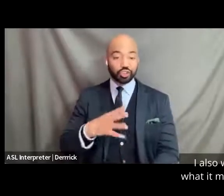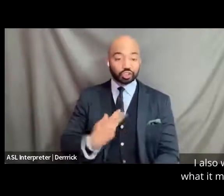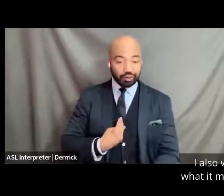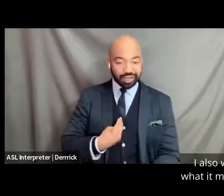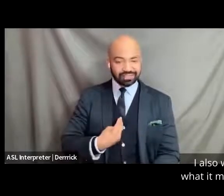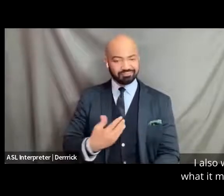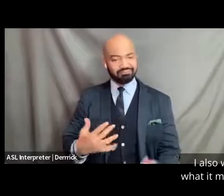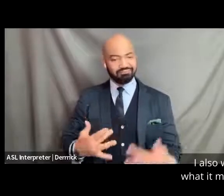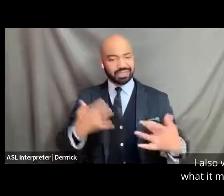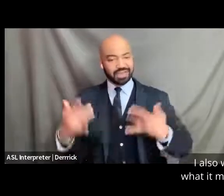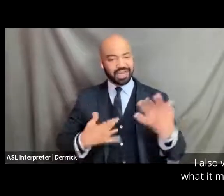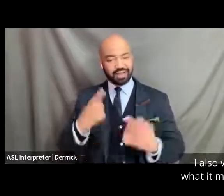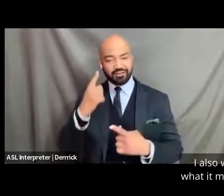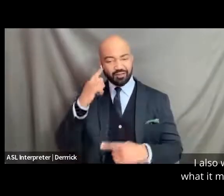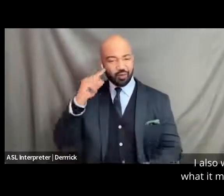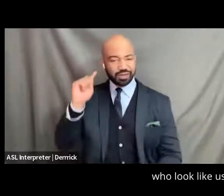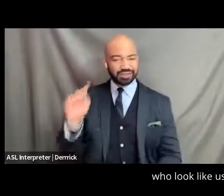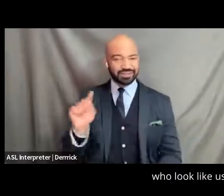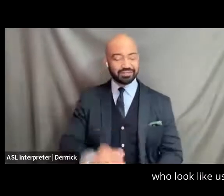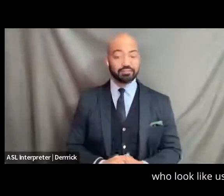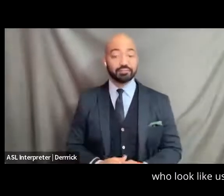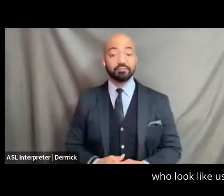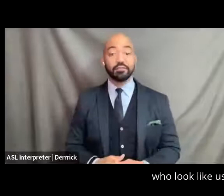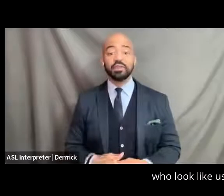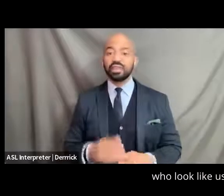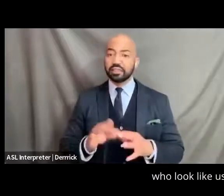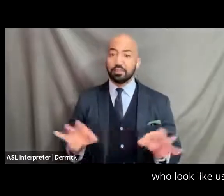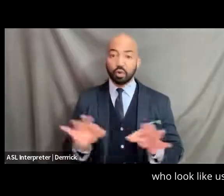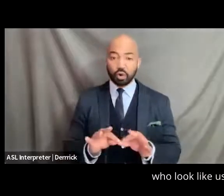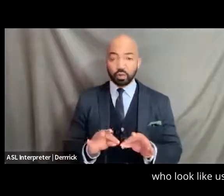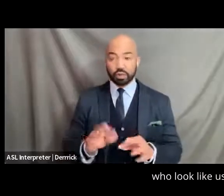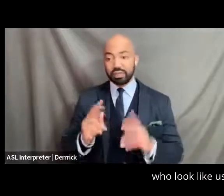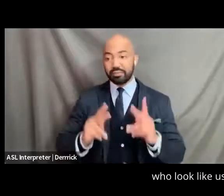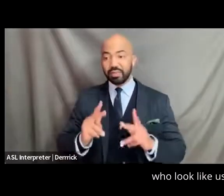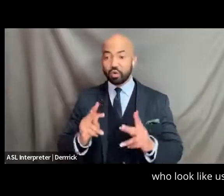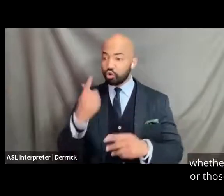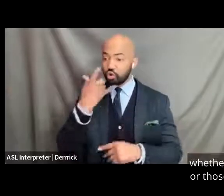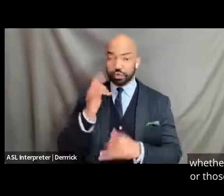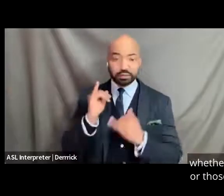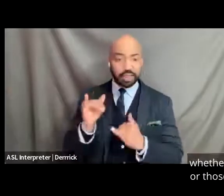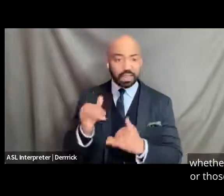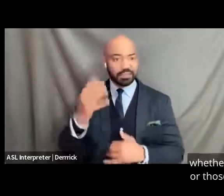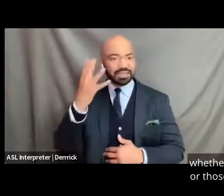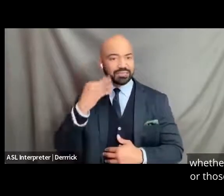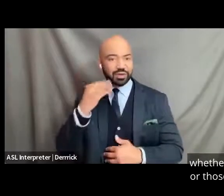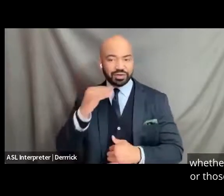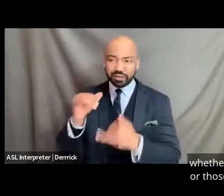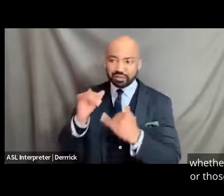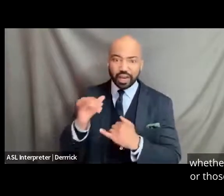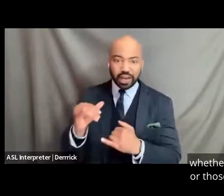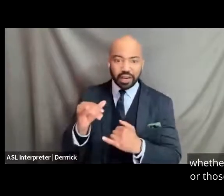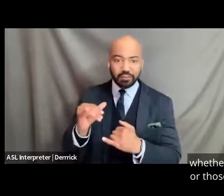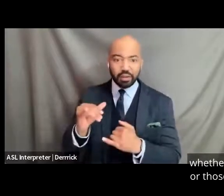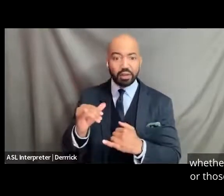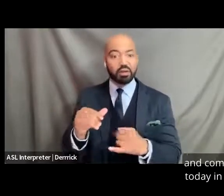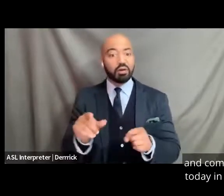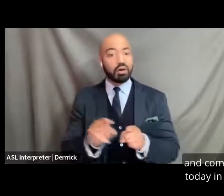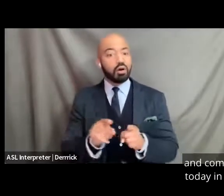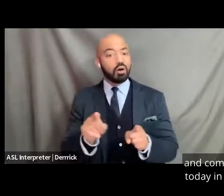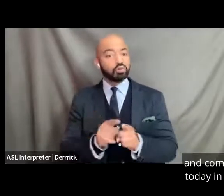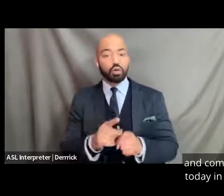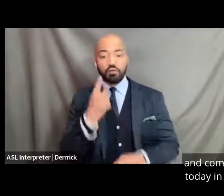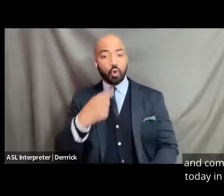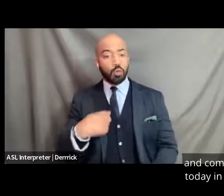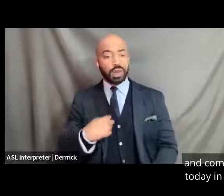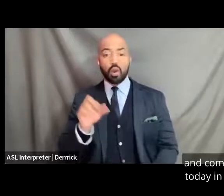about what it means to have people who look like us or share our experiences whether mine specifically or those of my colleagues and